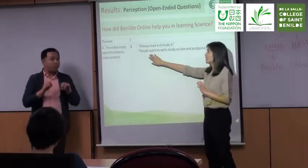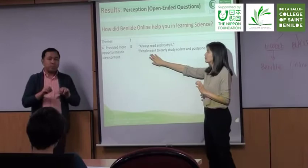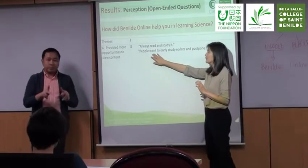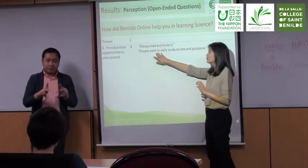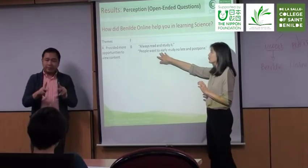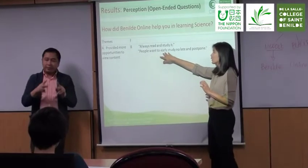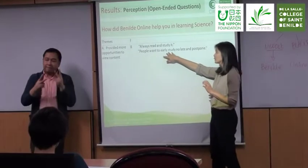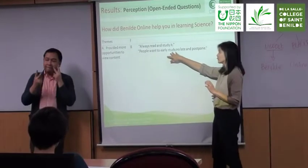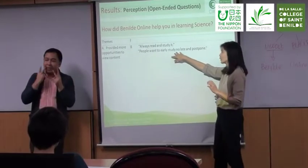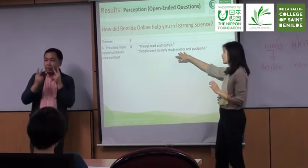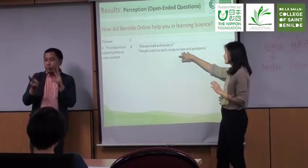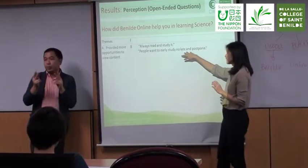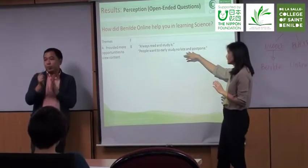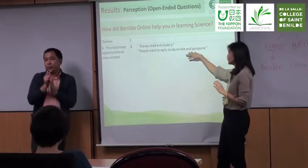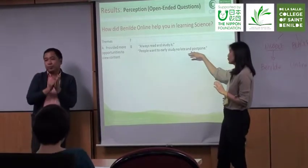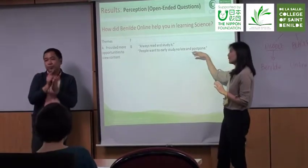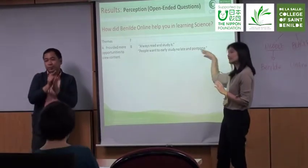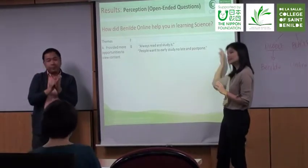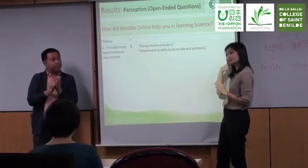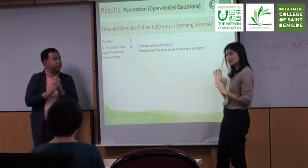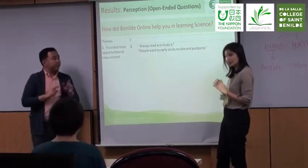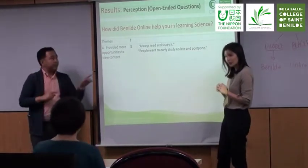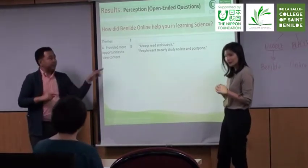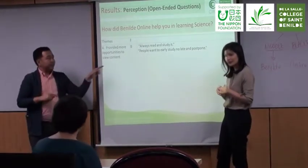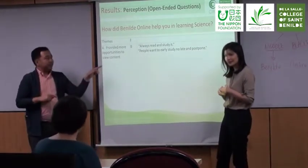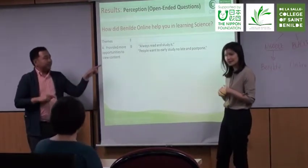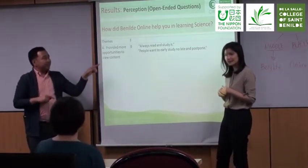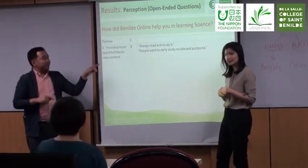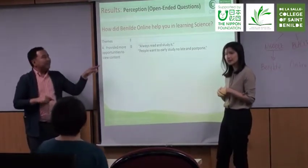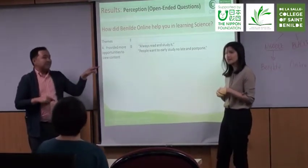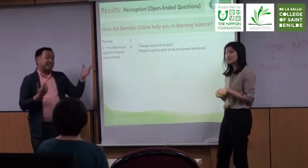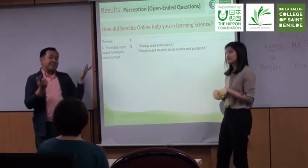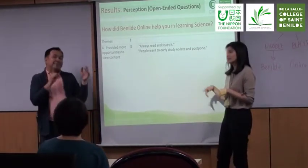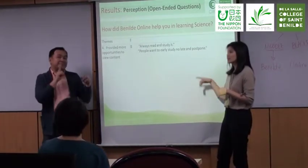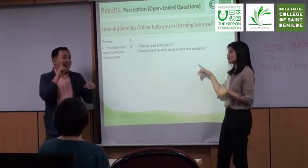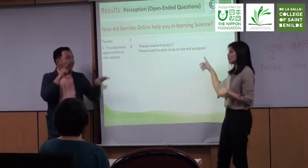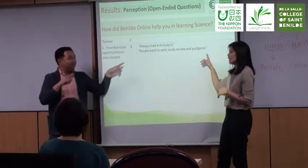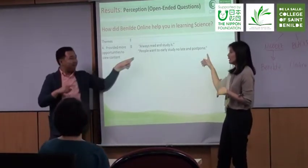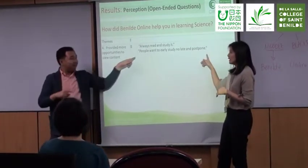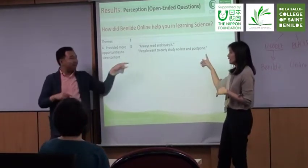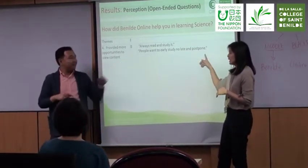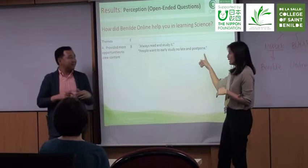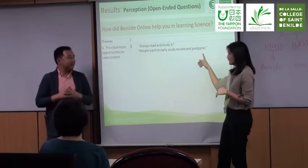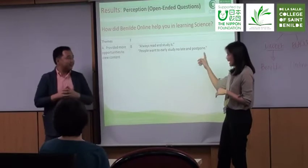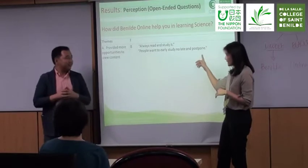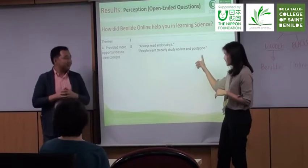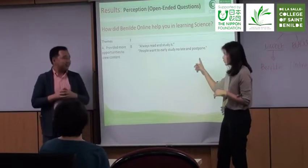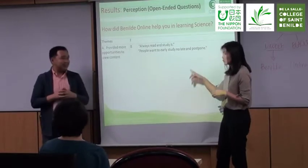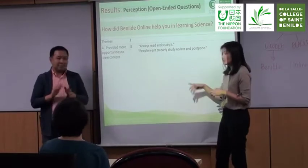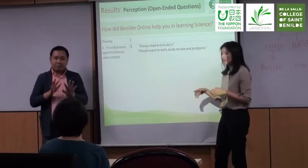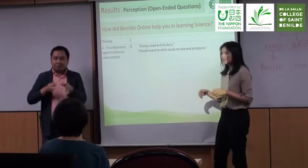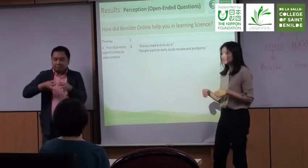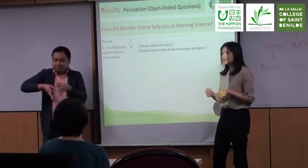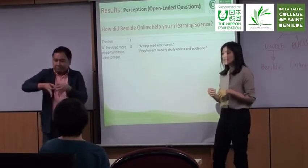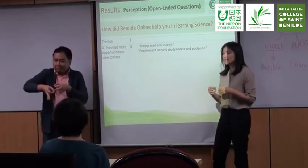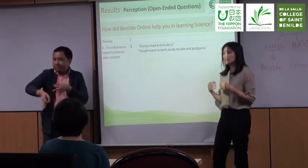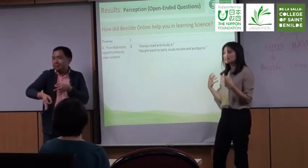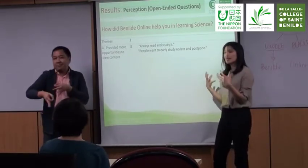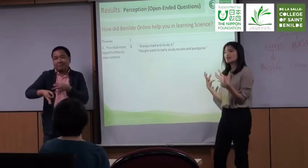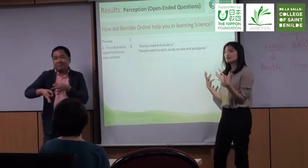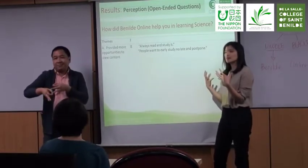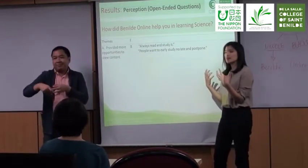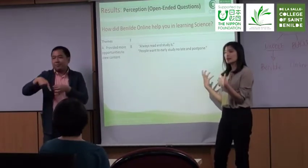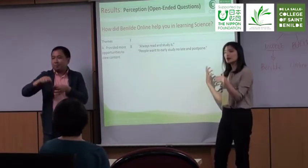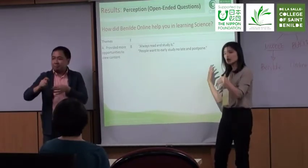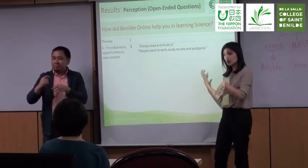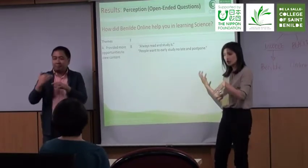is what I want. People want to early study, know late, and postpone. Okay. So, as a student,